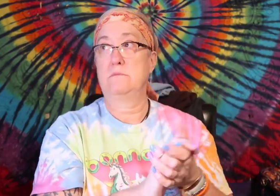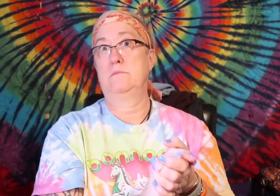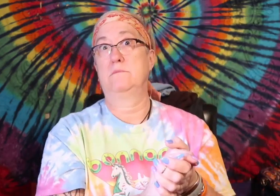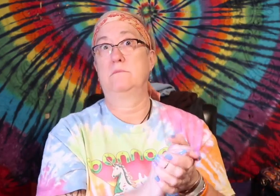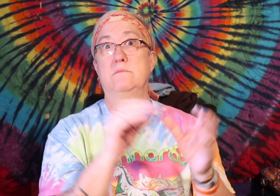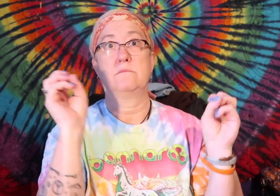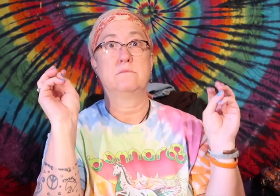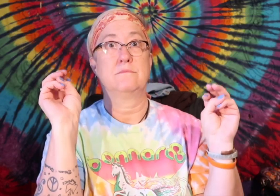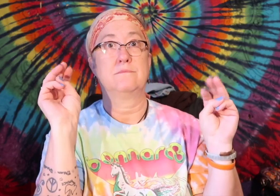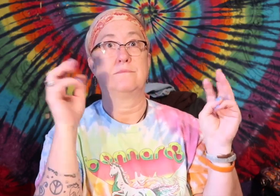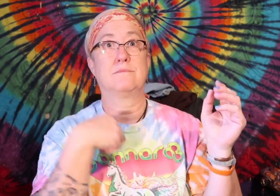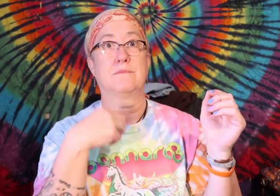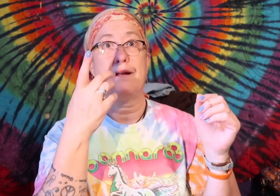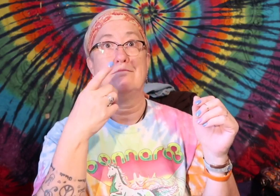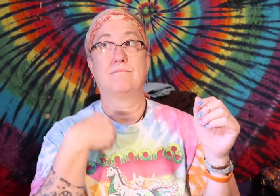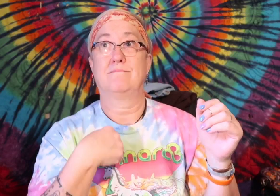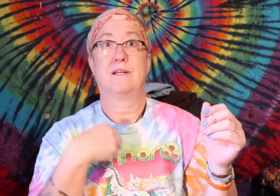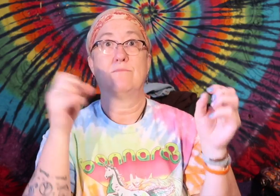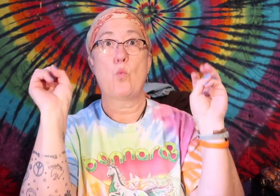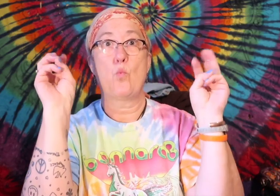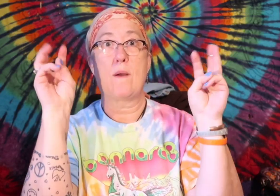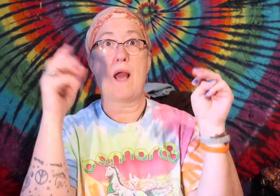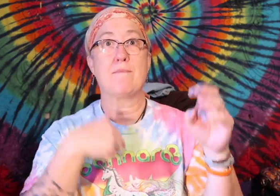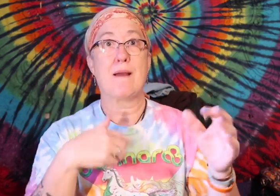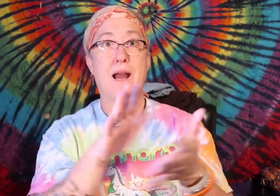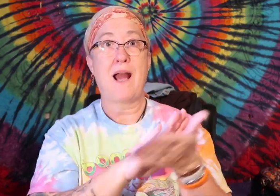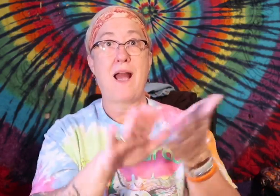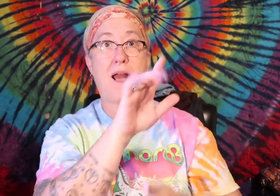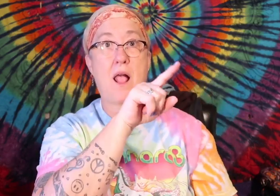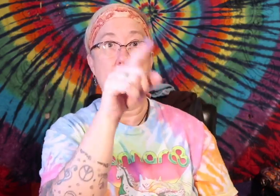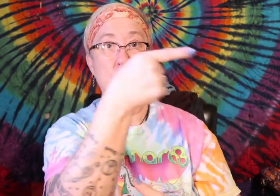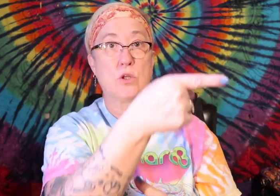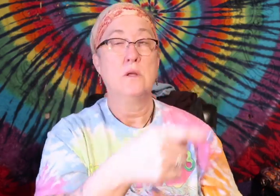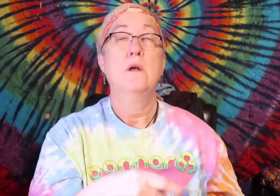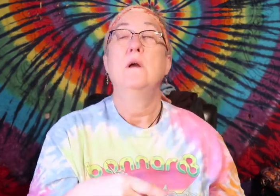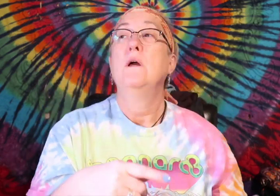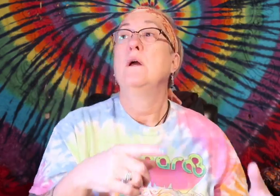So in the fall, I started going to class. I was like, wow, I'm in college.